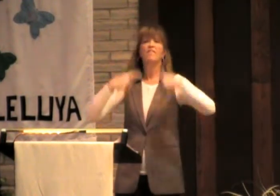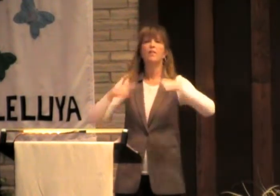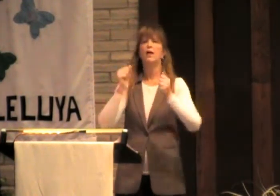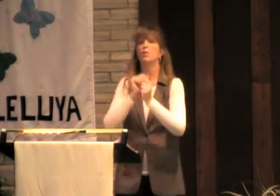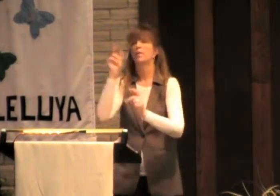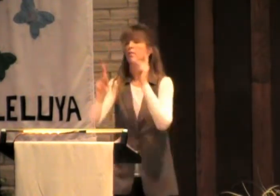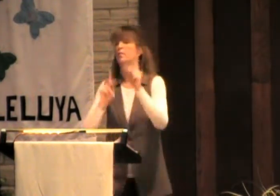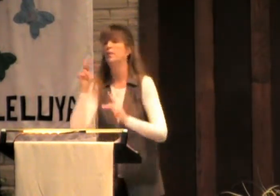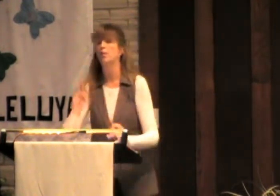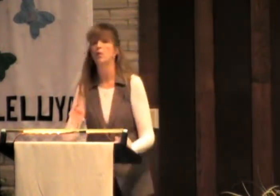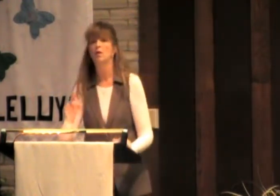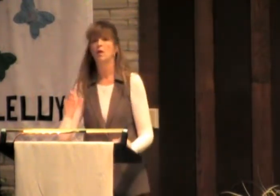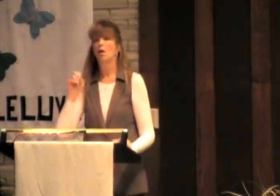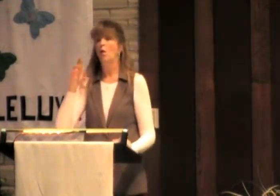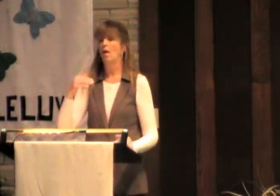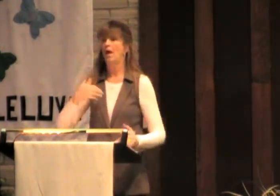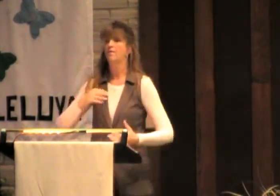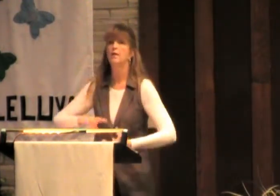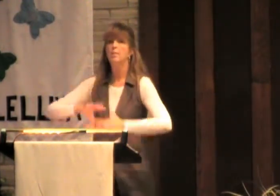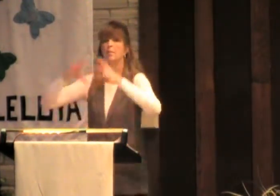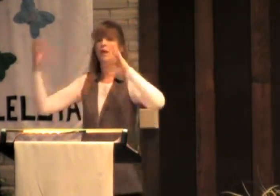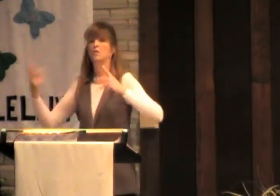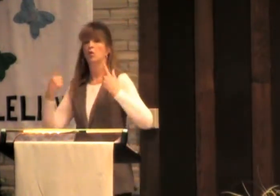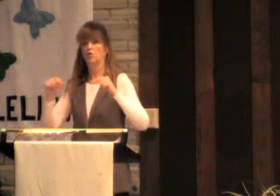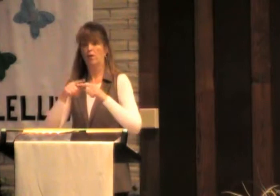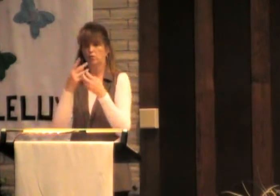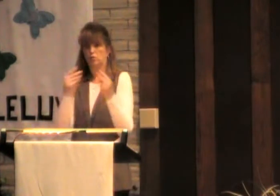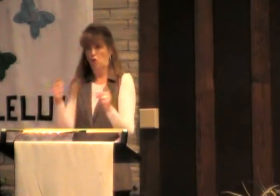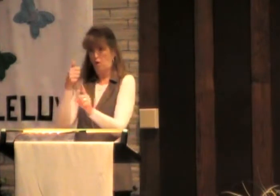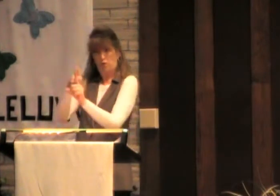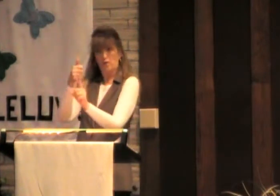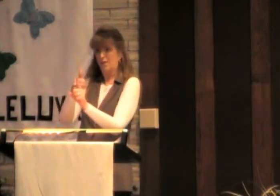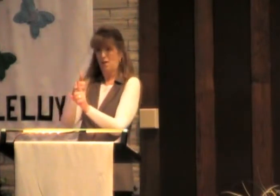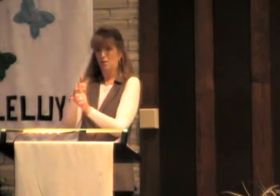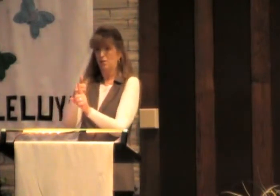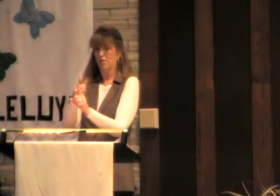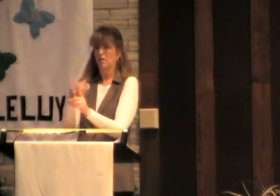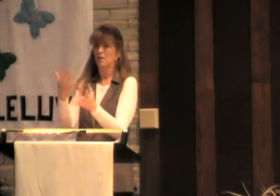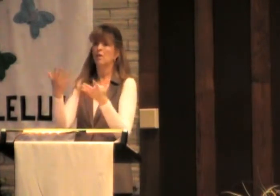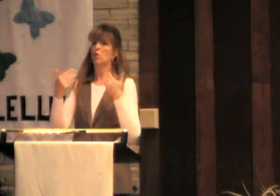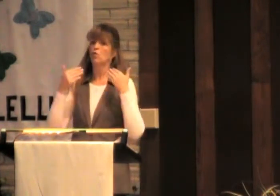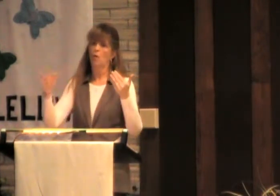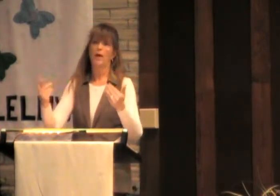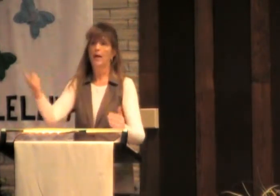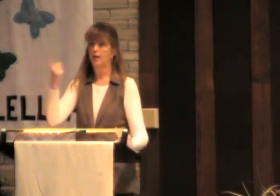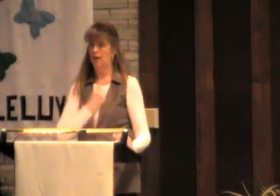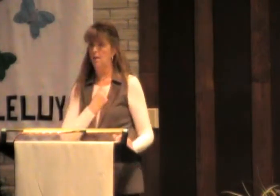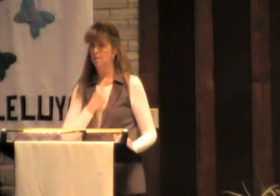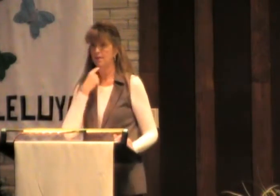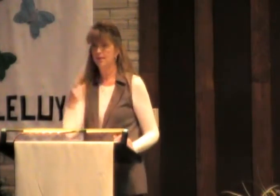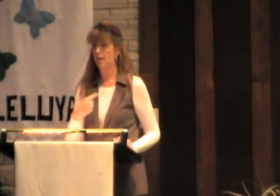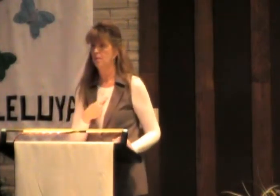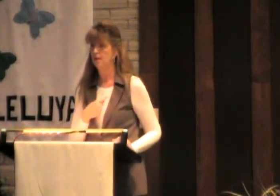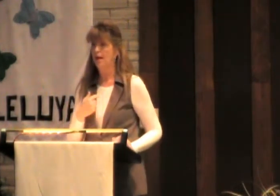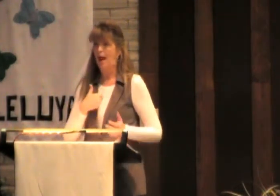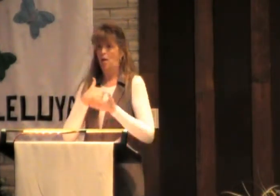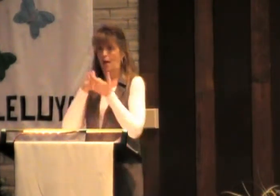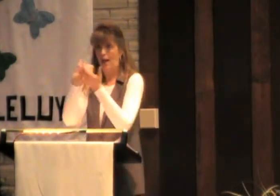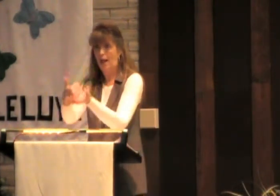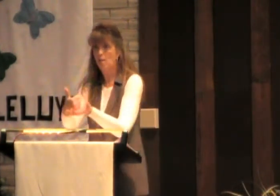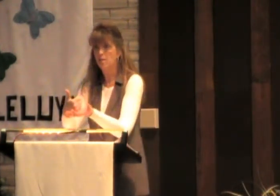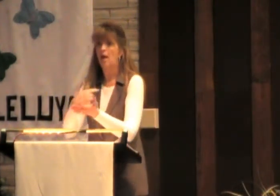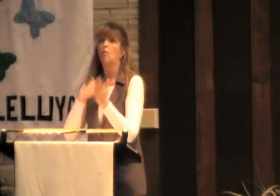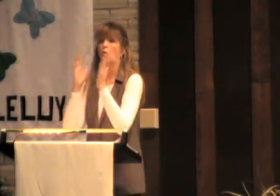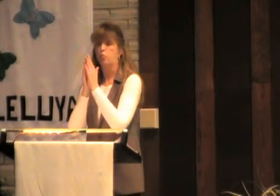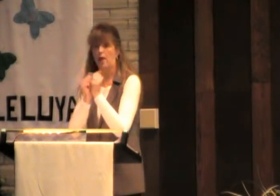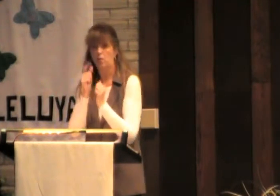let me know if something's going on with people. Or if you have an issue that you're trying to solve yourself, I want you to please come to